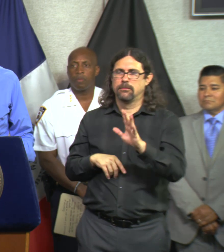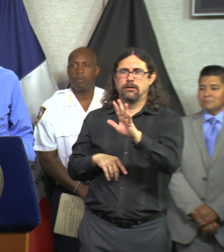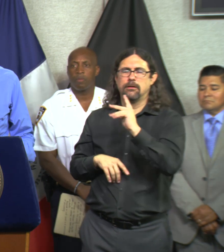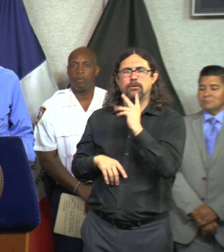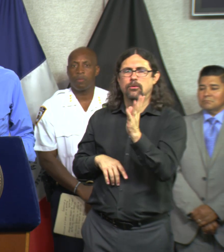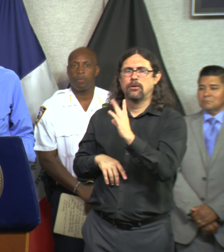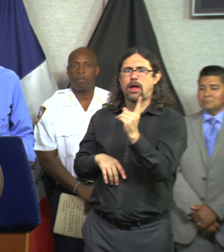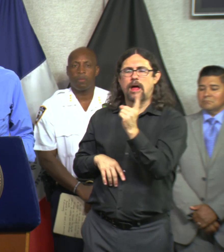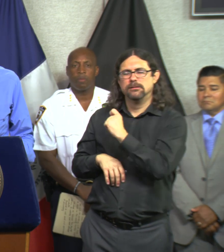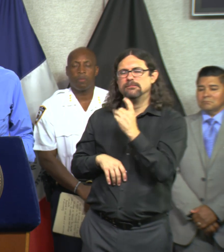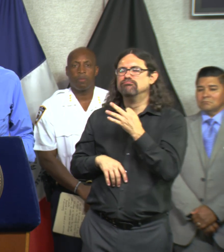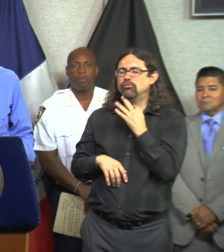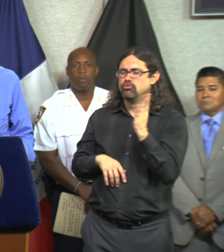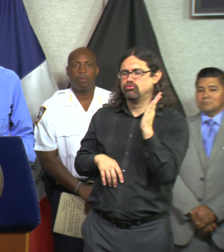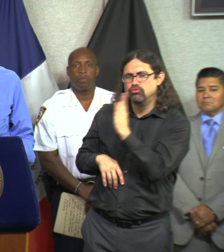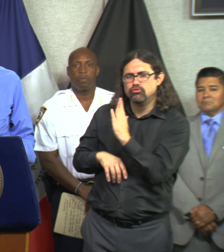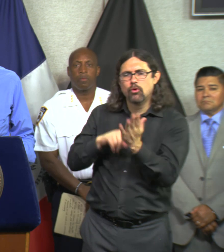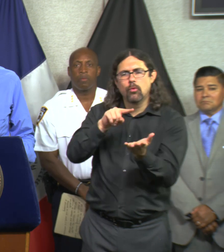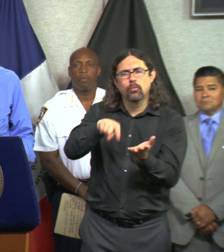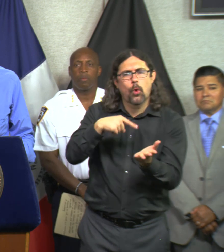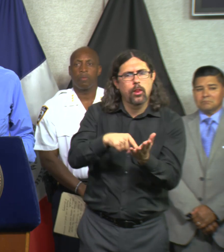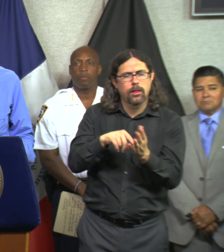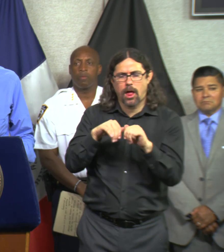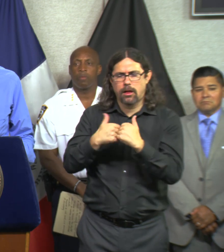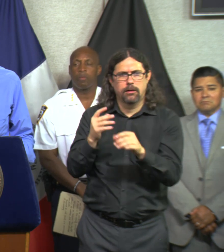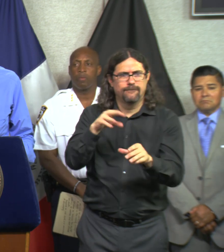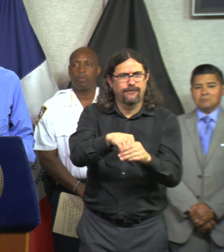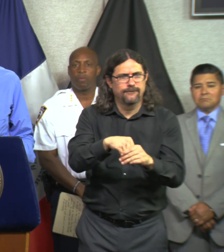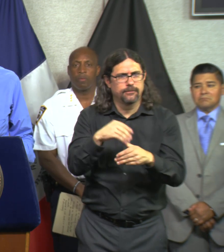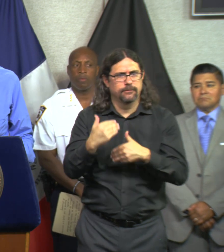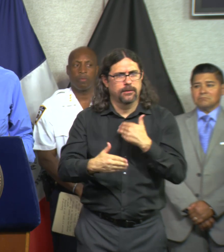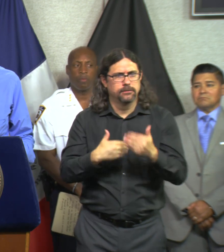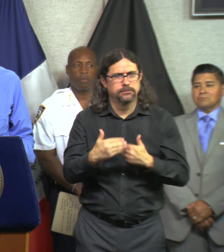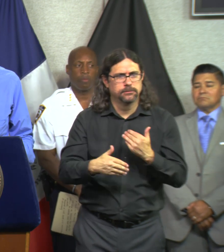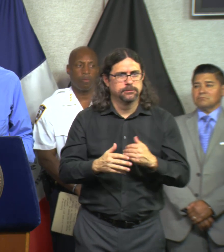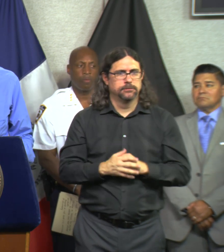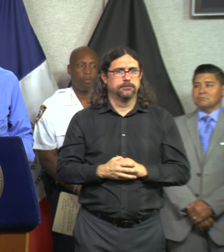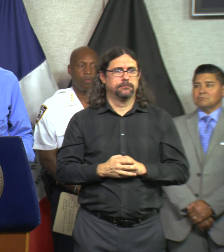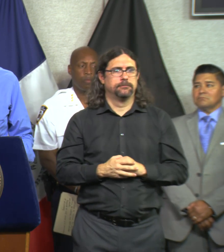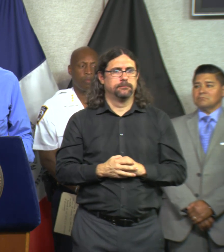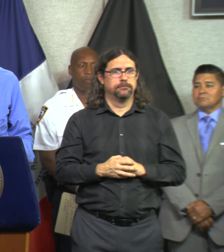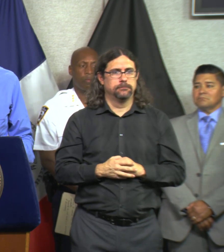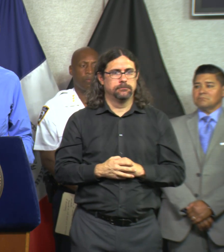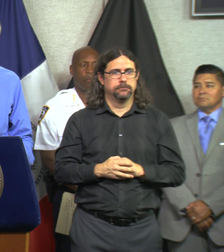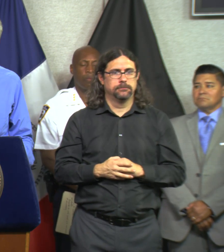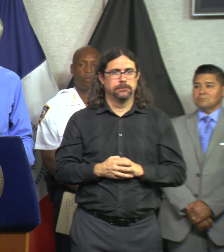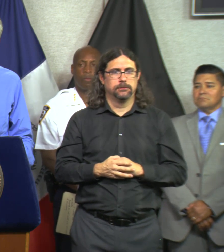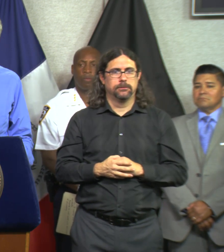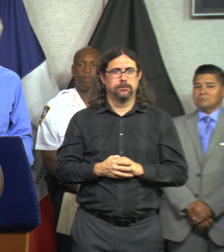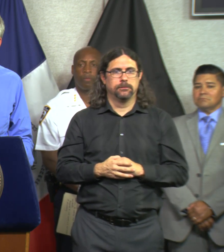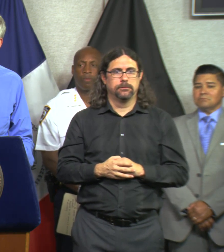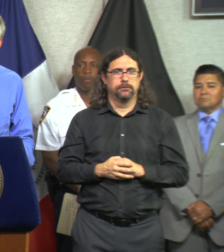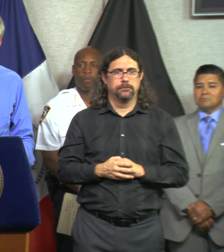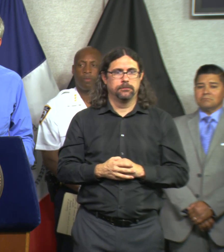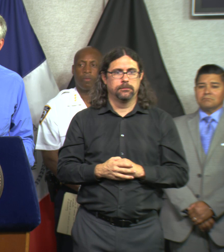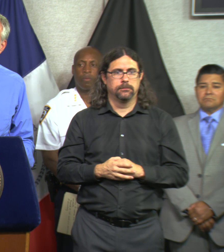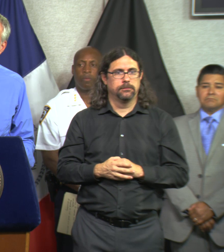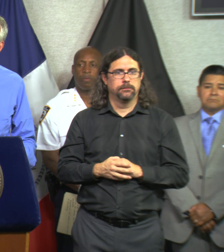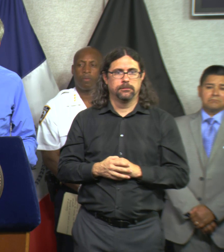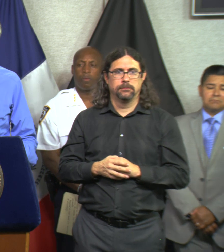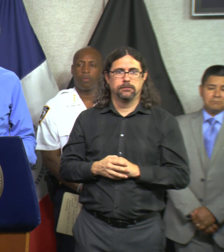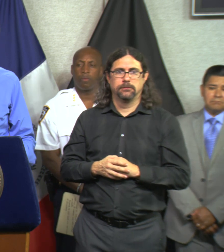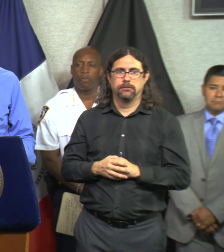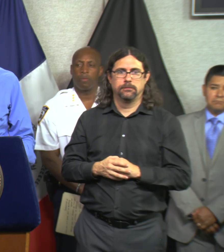done with the advice every step of the way of lawyers who are experts in the area, and everything was done according to that.